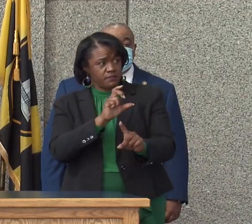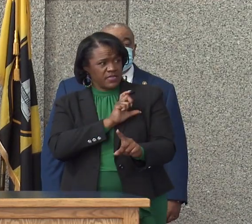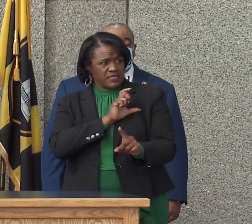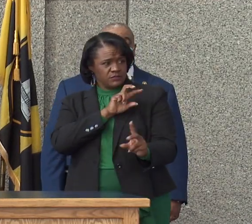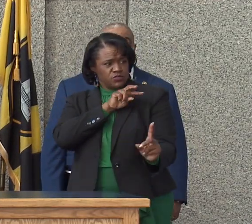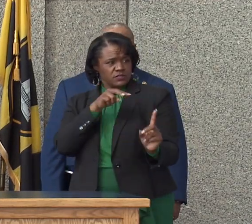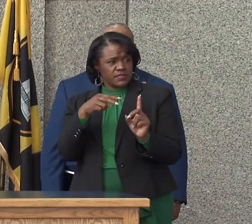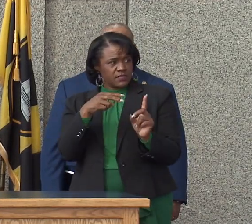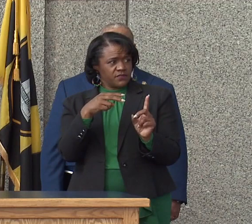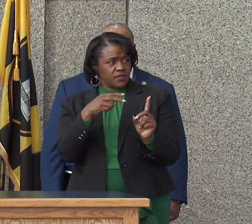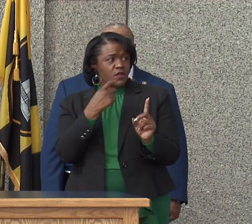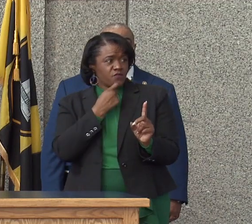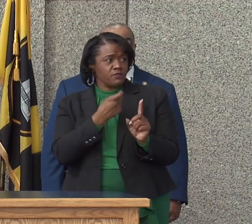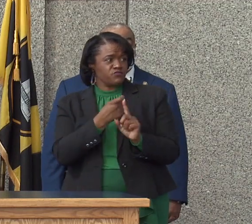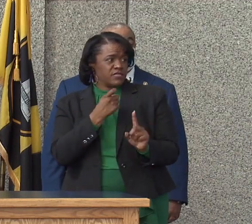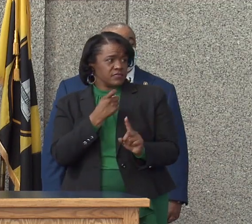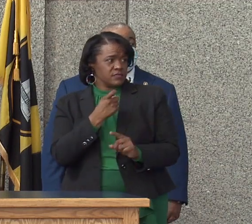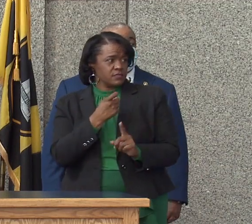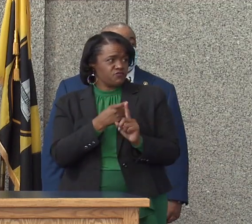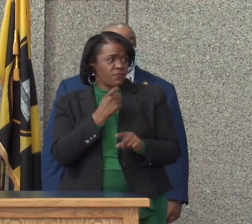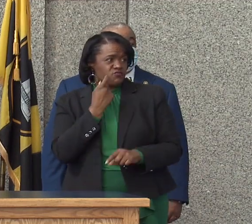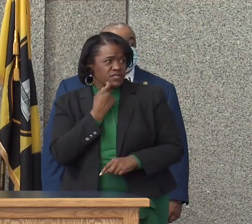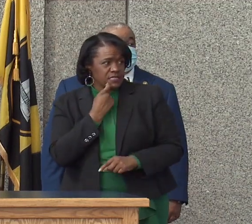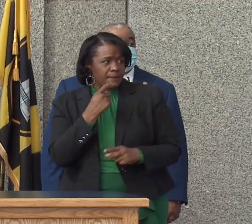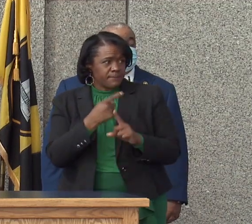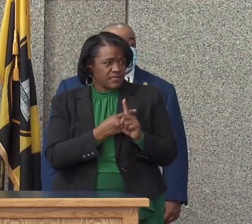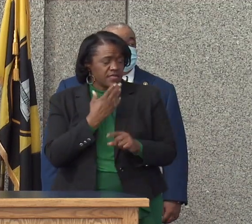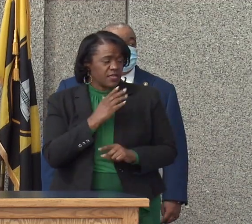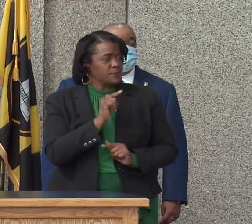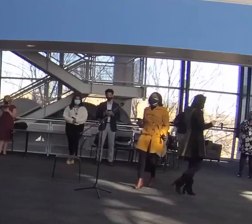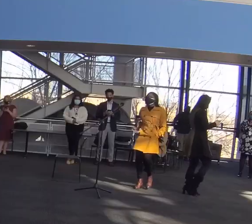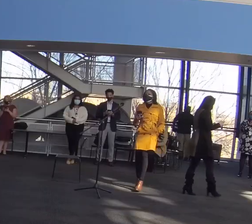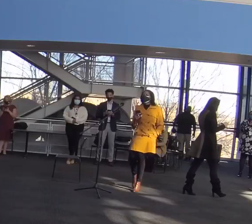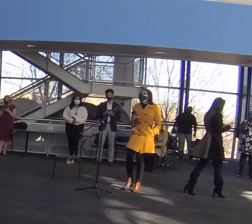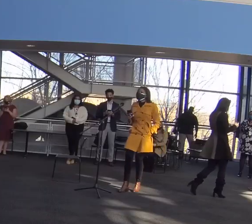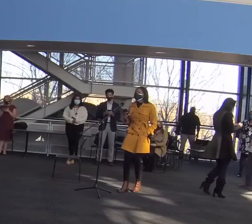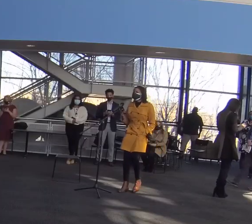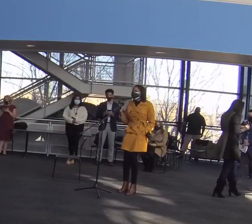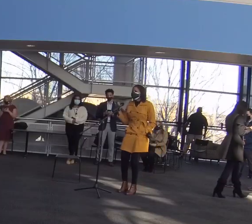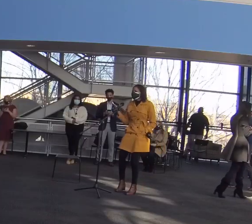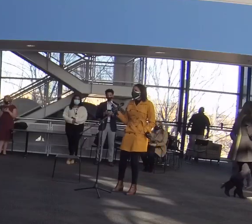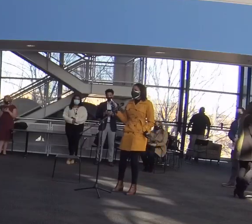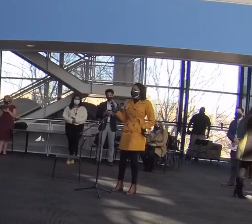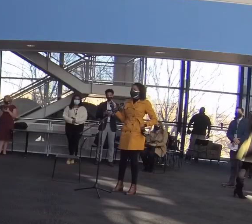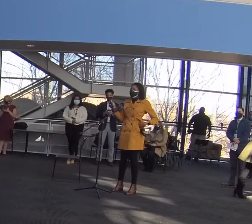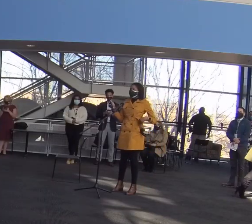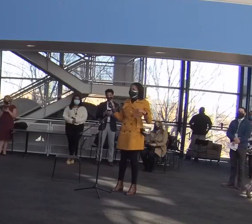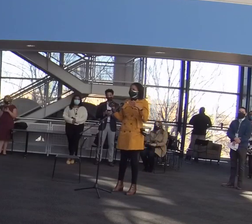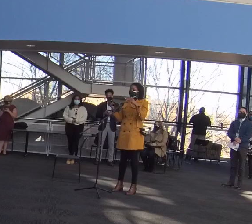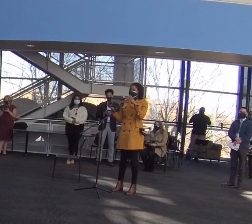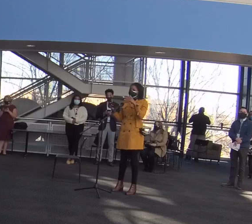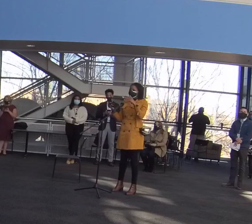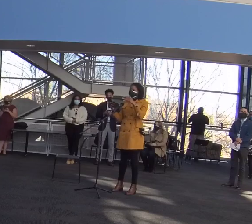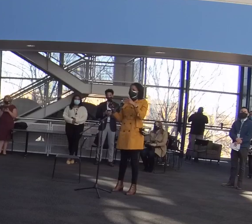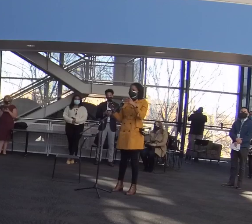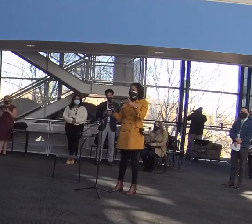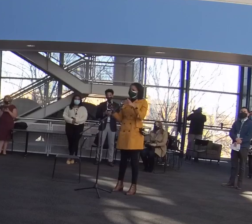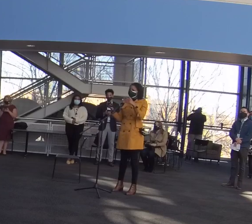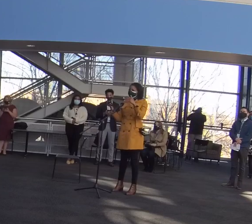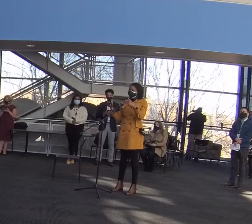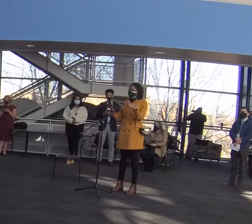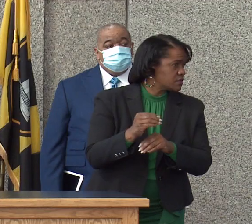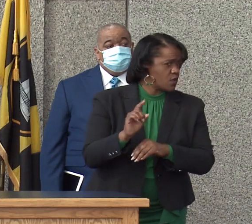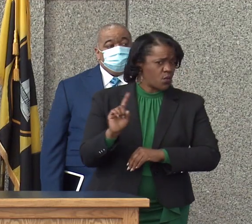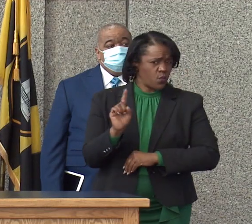we've had in recent months, in recent weeks. Thank you. Avajoy? Thank you. So the state's attorney's office, I'm curious as to where